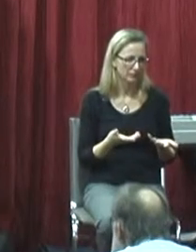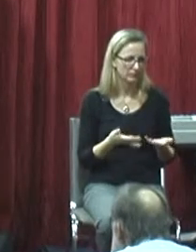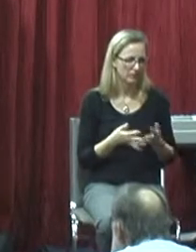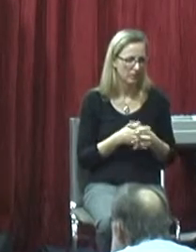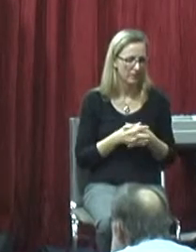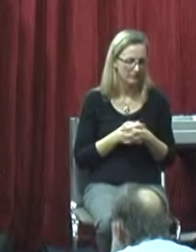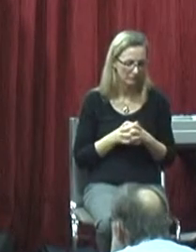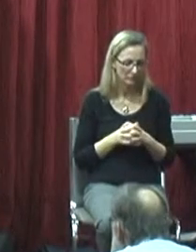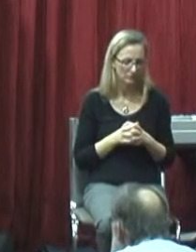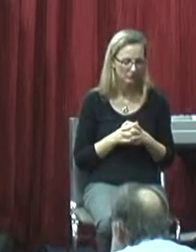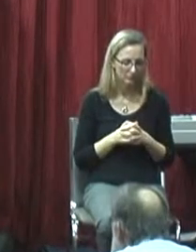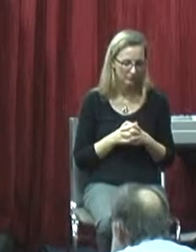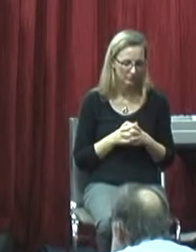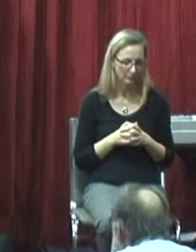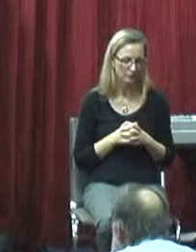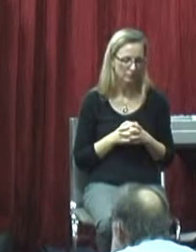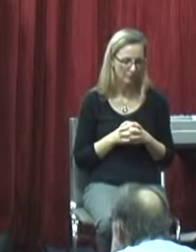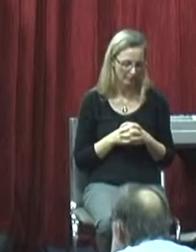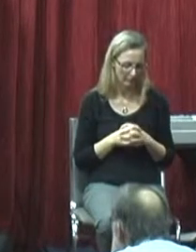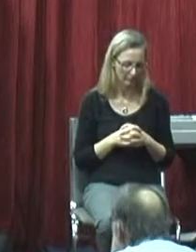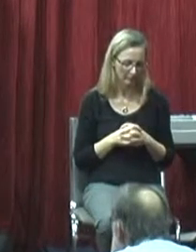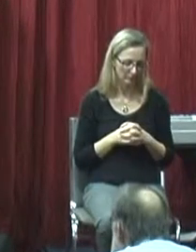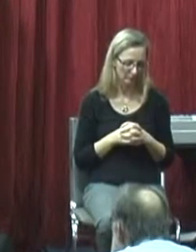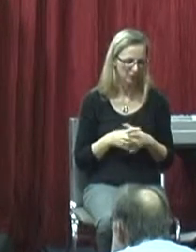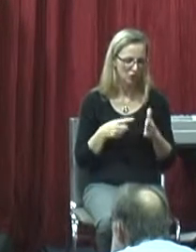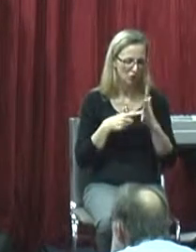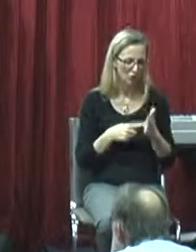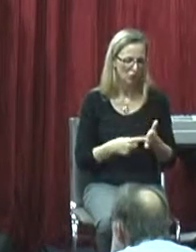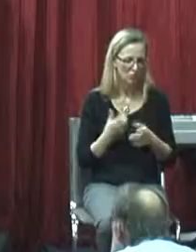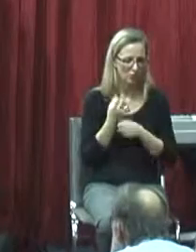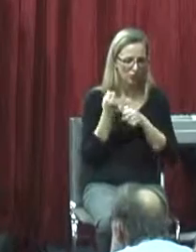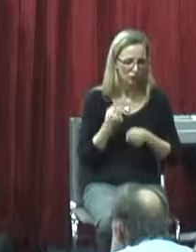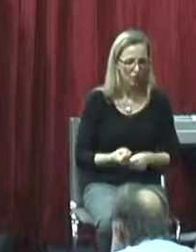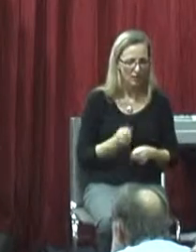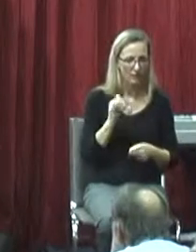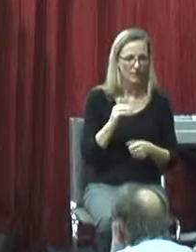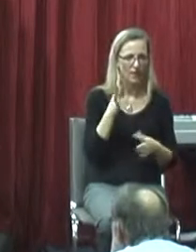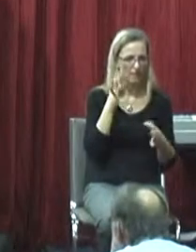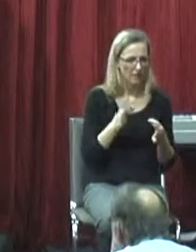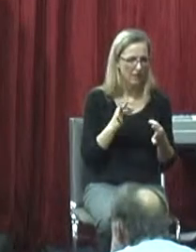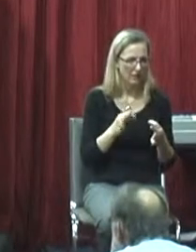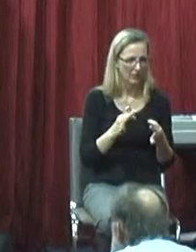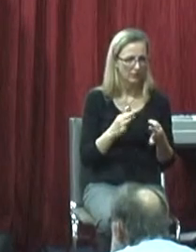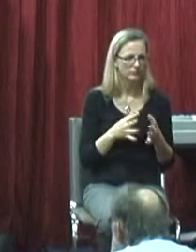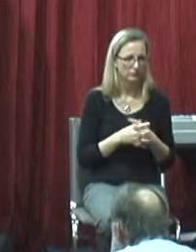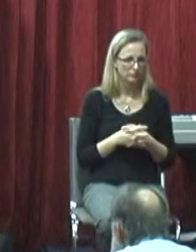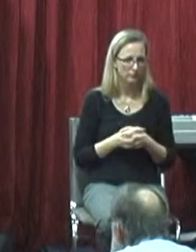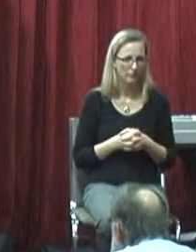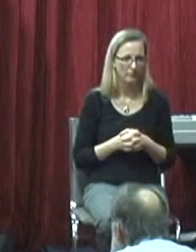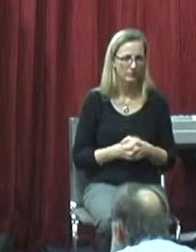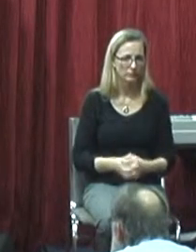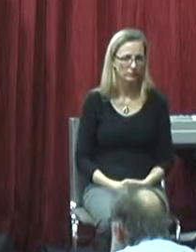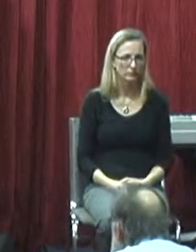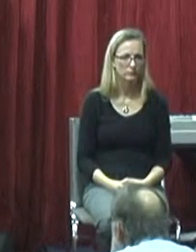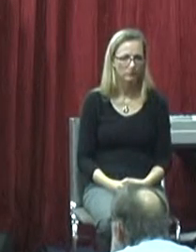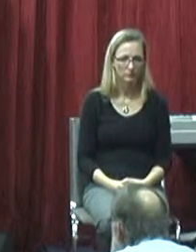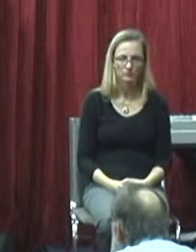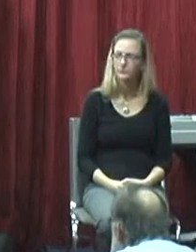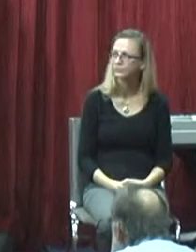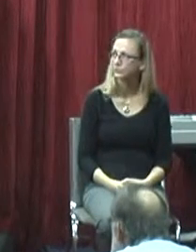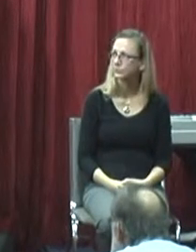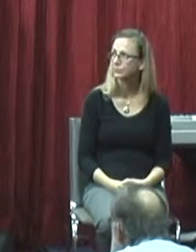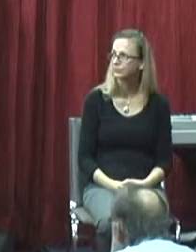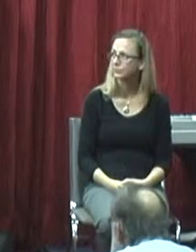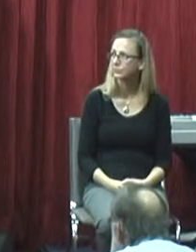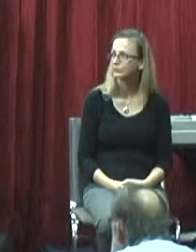future is the way you bring the substance of faith into that promise of God. Be